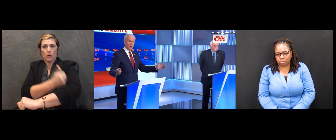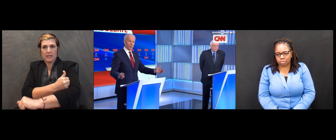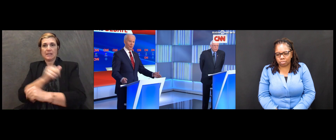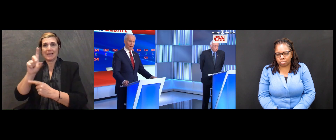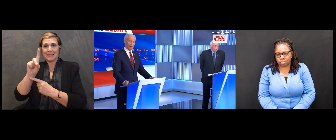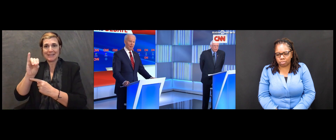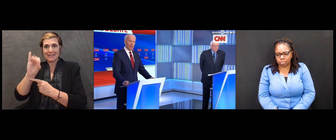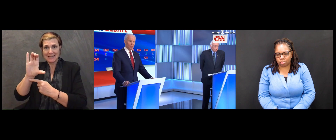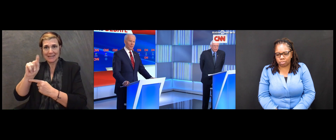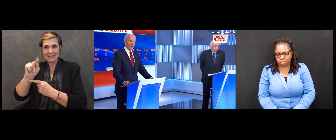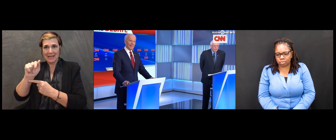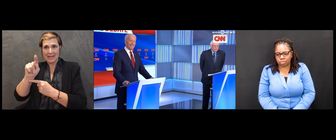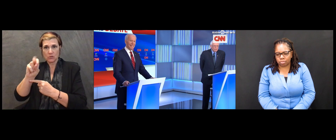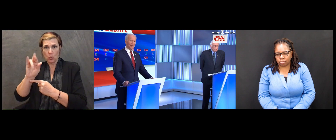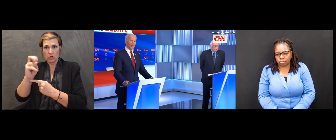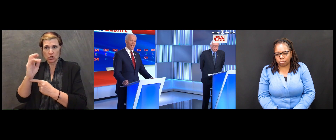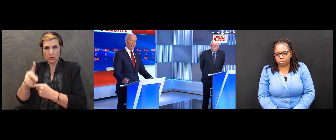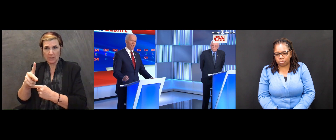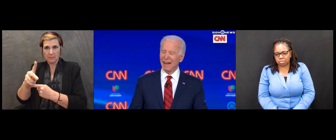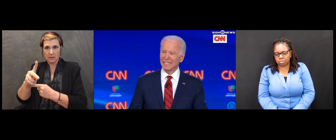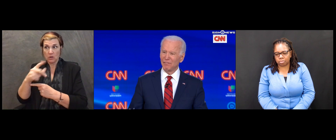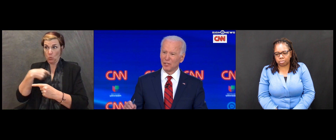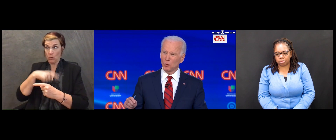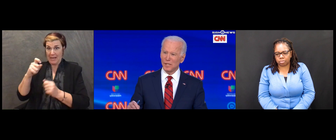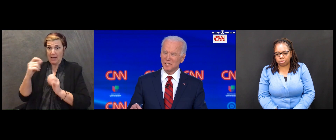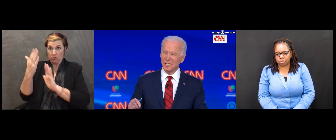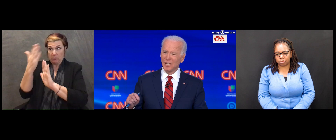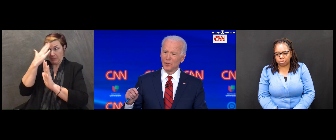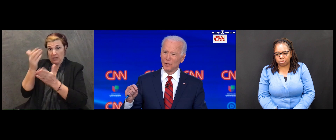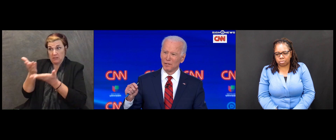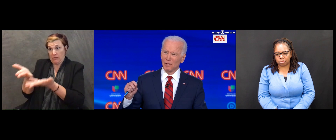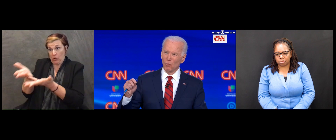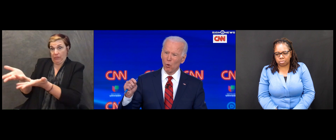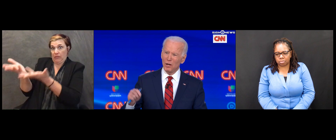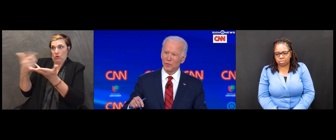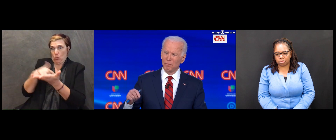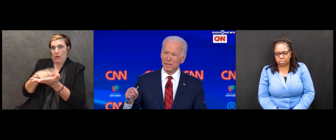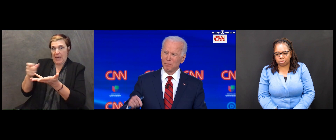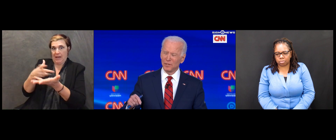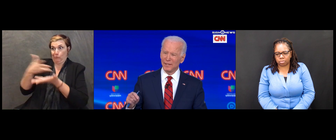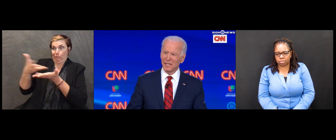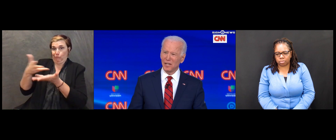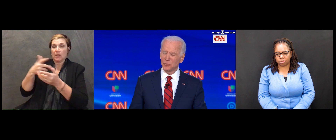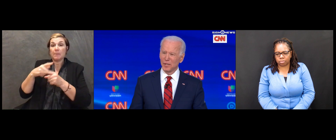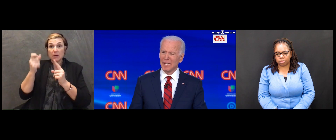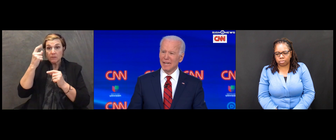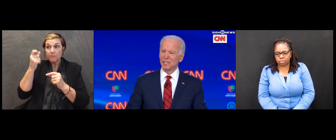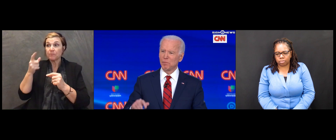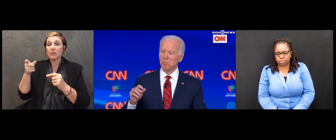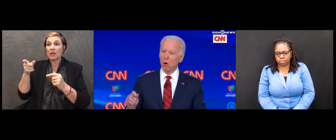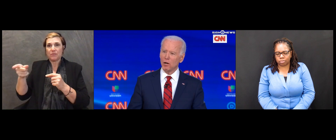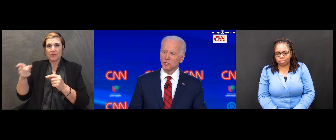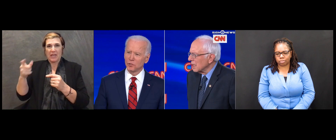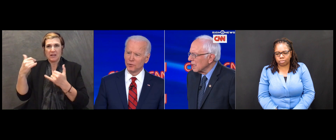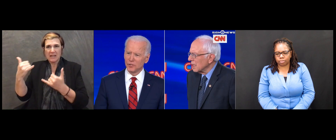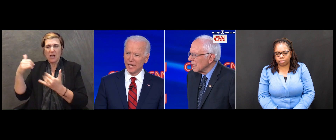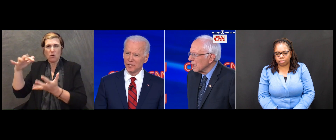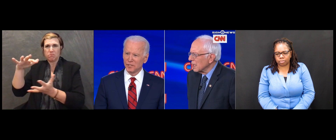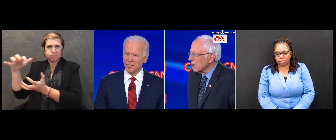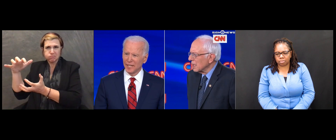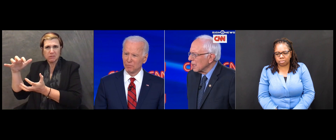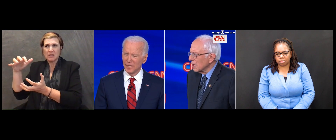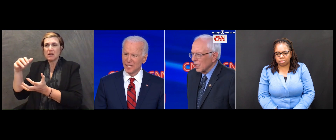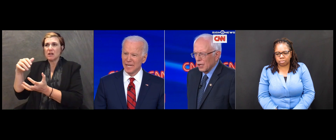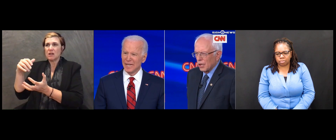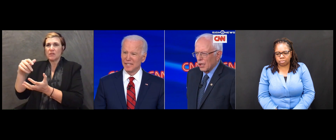with them because they're there. But the idea that they, in fact, have increased the wealth of people in that country, it's been marginal, the change